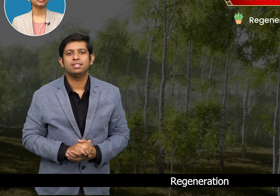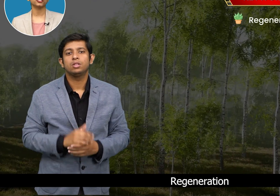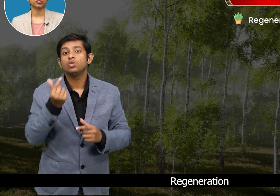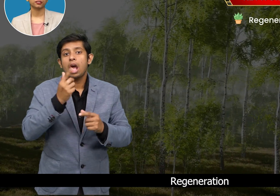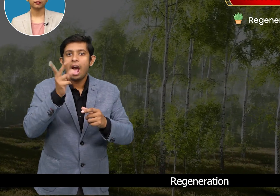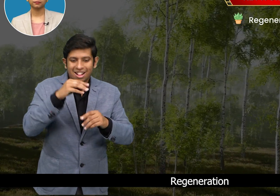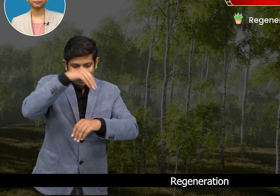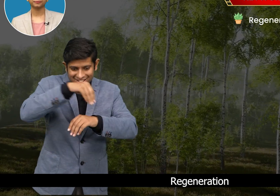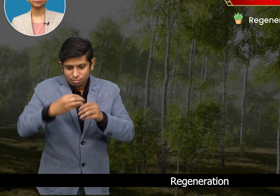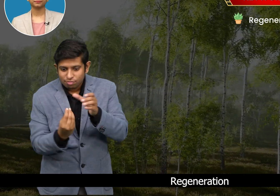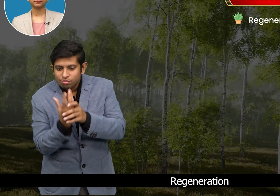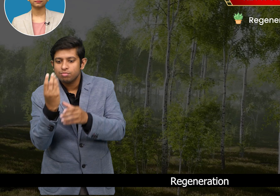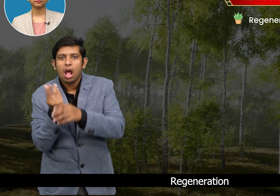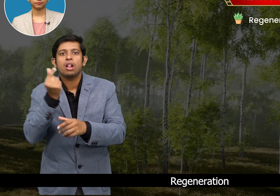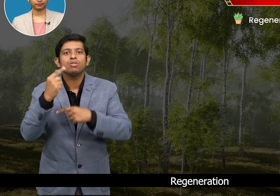regeneration,